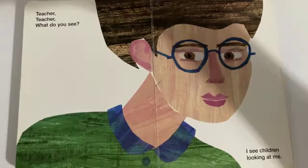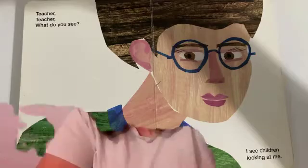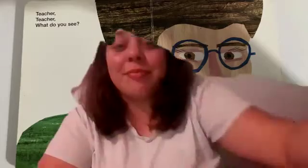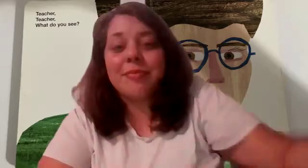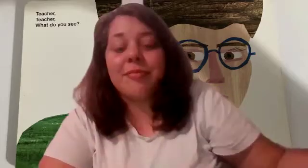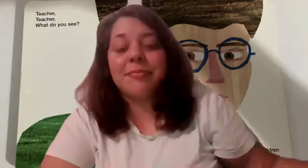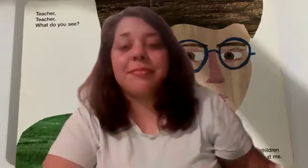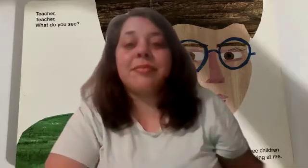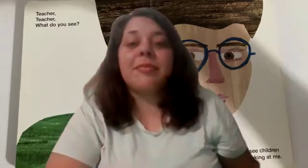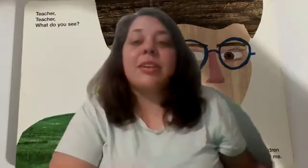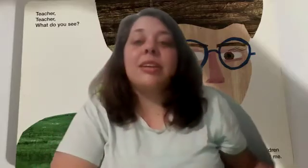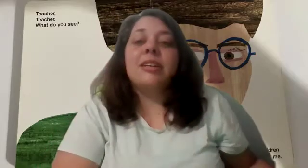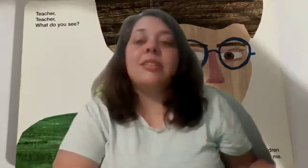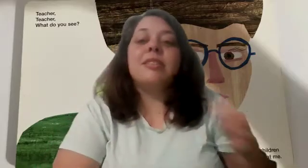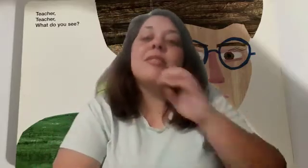Teacher.